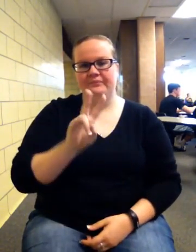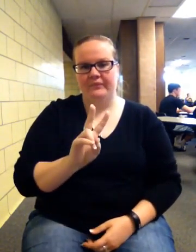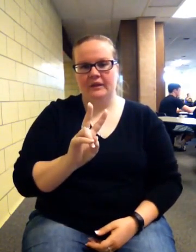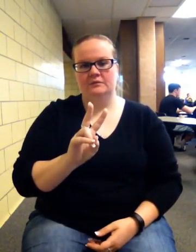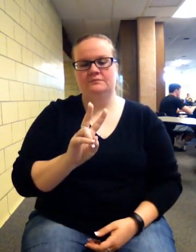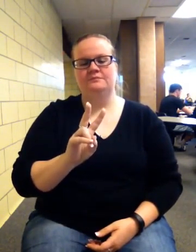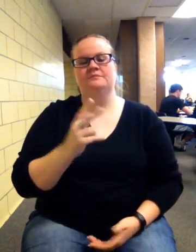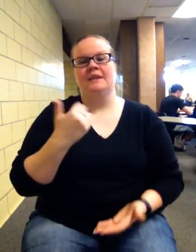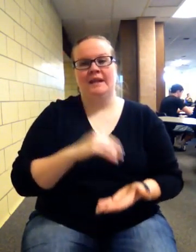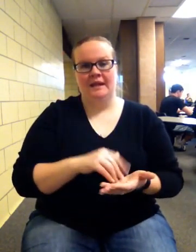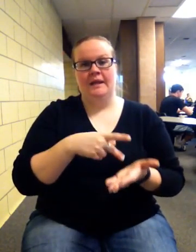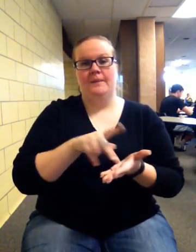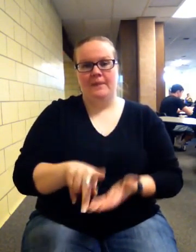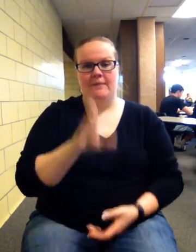Again, payment is going to be zero.